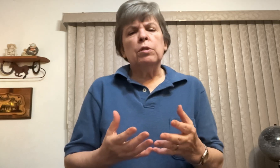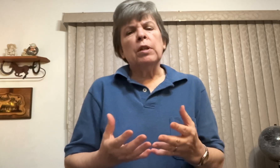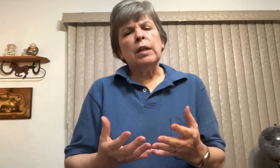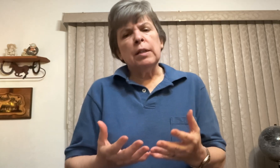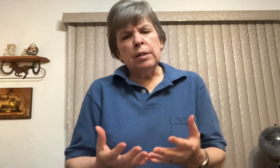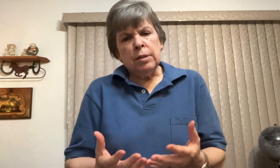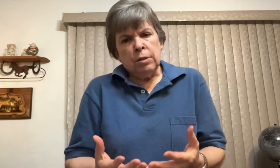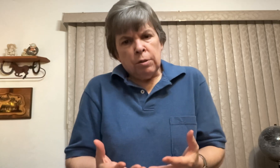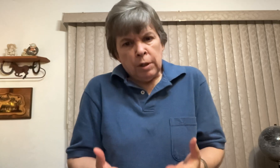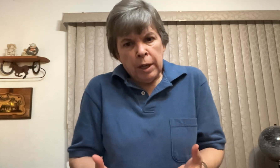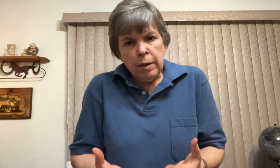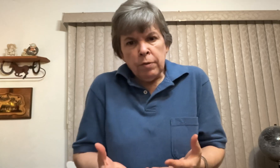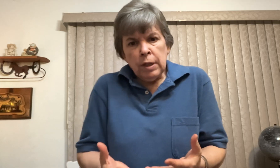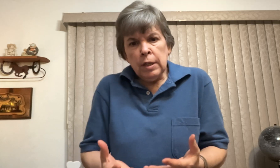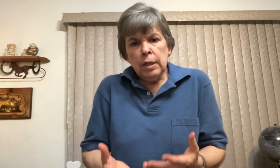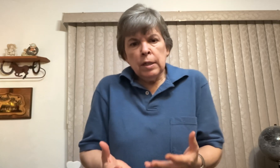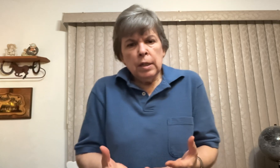say, heavy